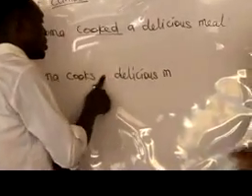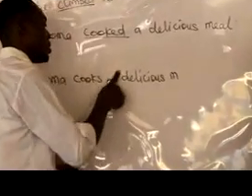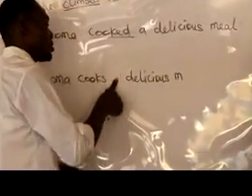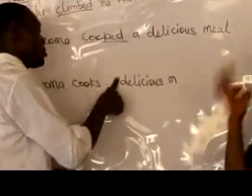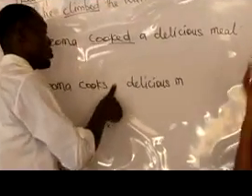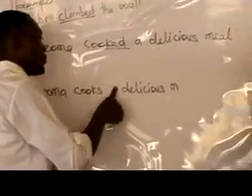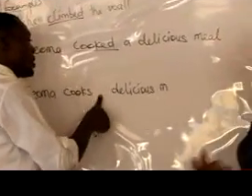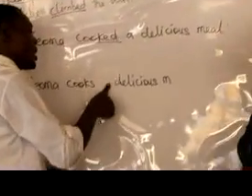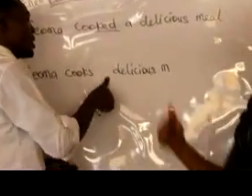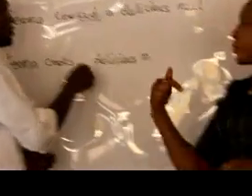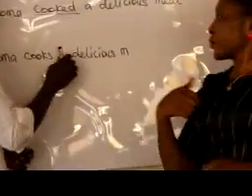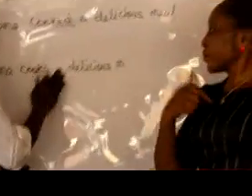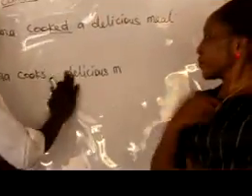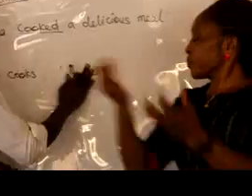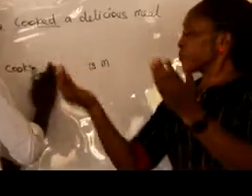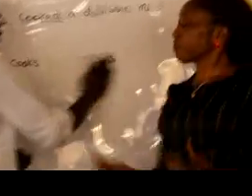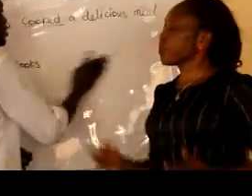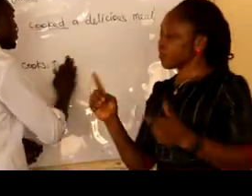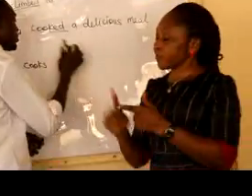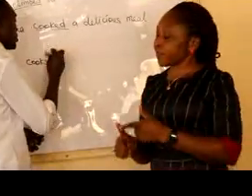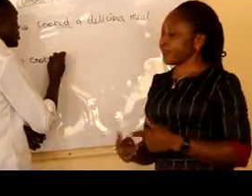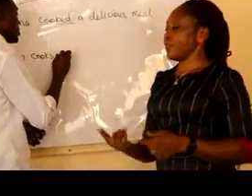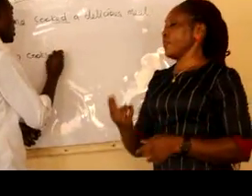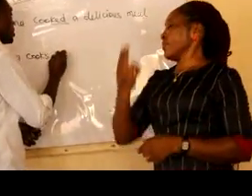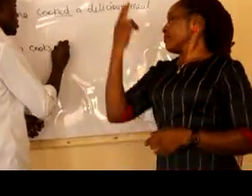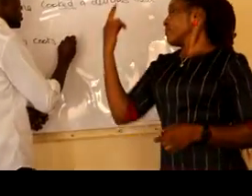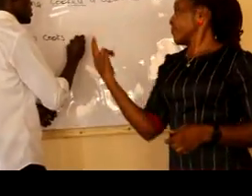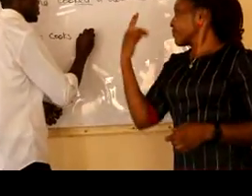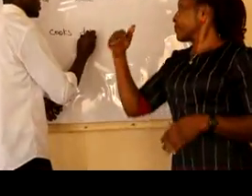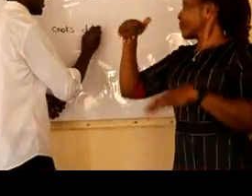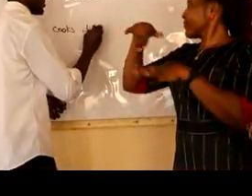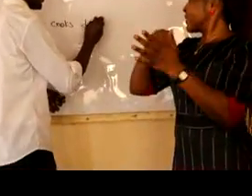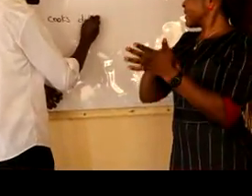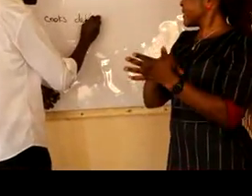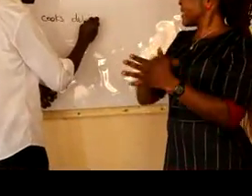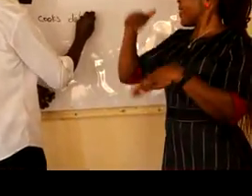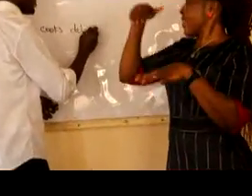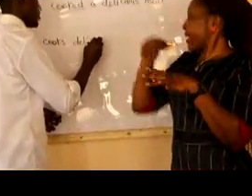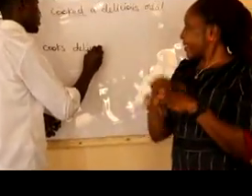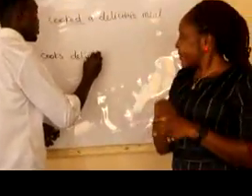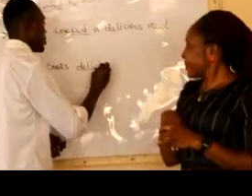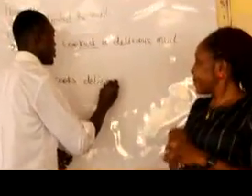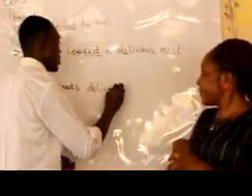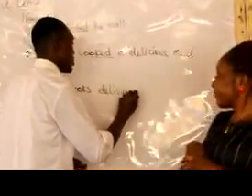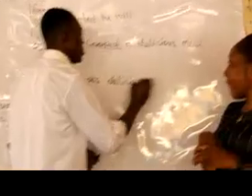Or let's remove the A. Ifeoma cooks delicious